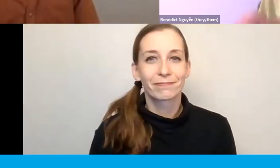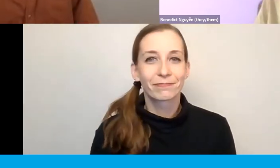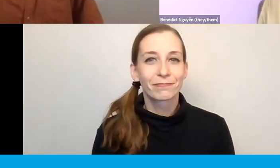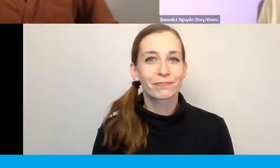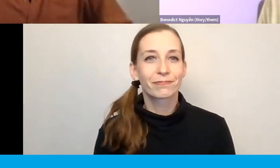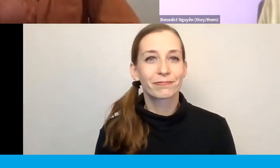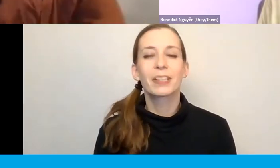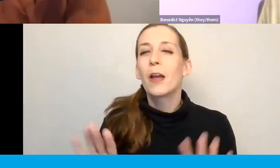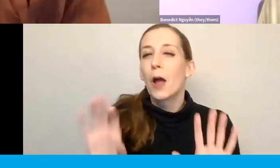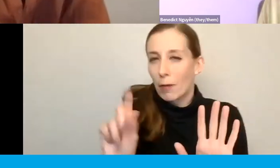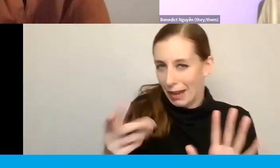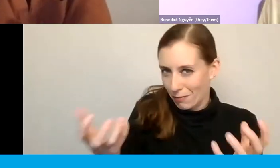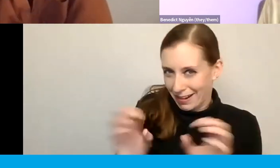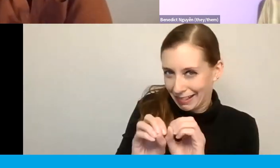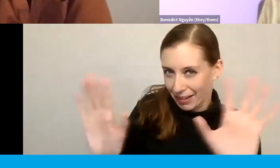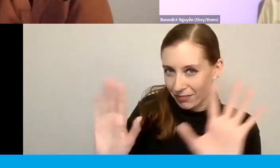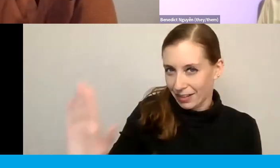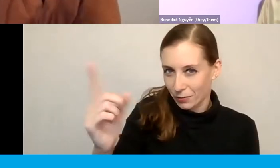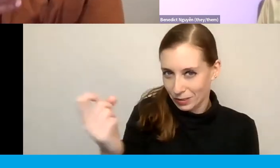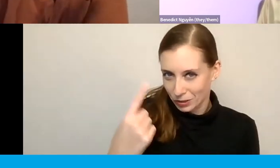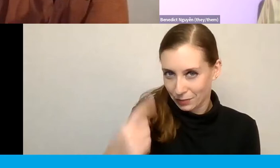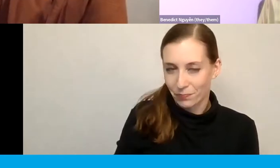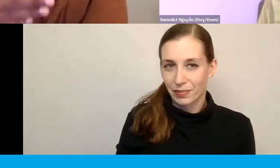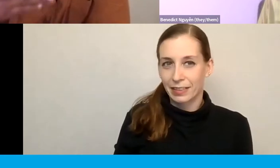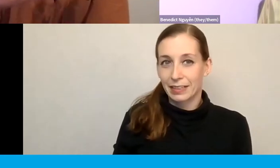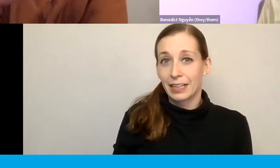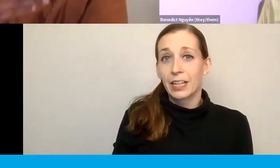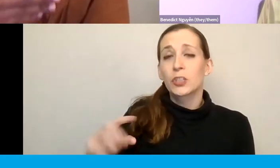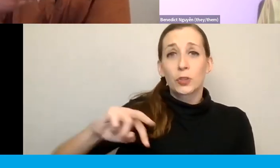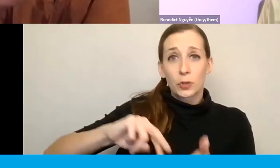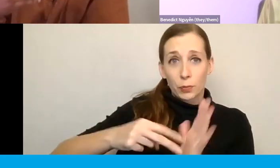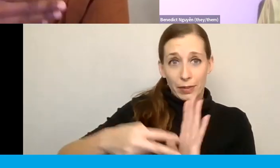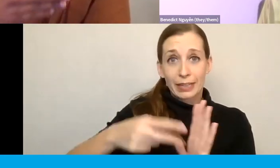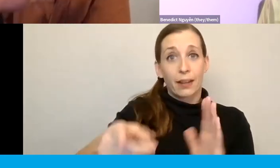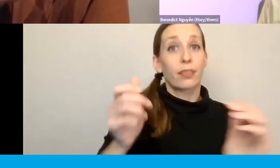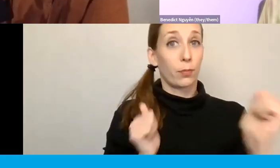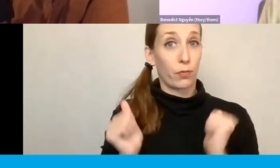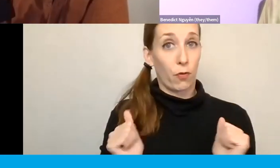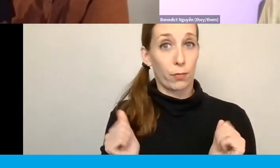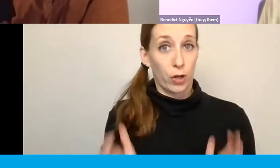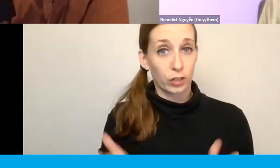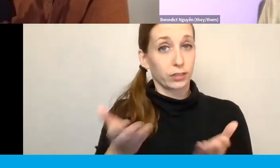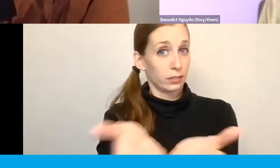I want to clarify. I'm thinking specifically about like the space between me and the performers.